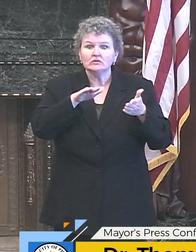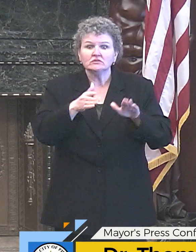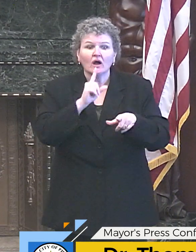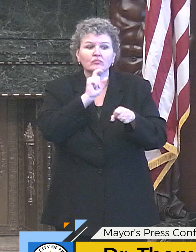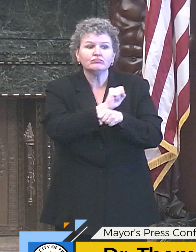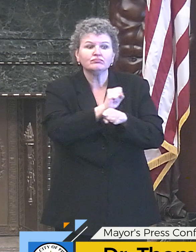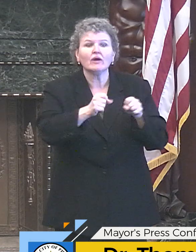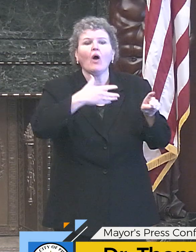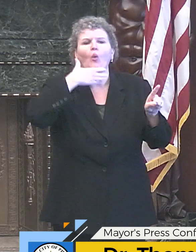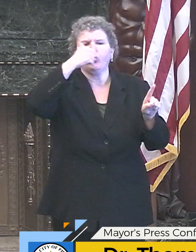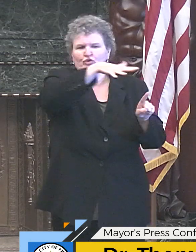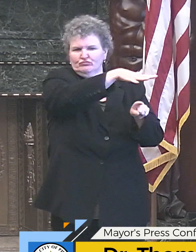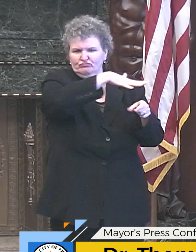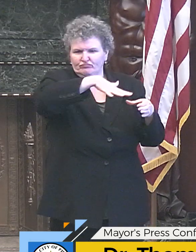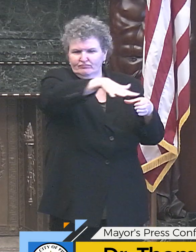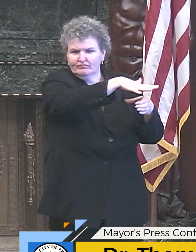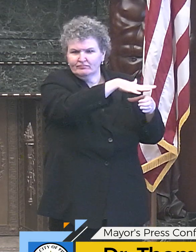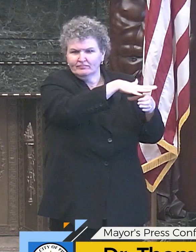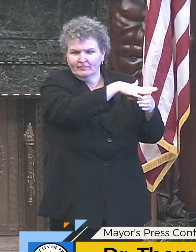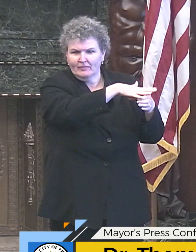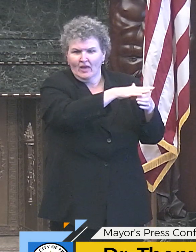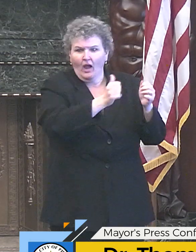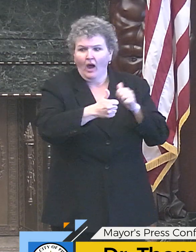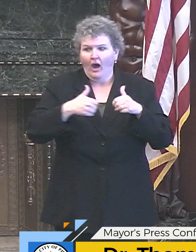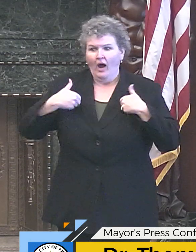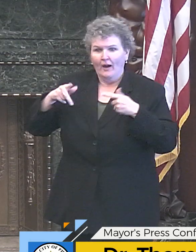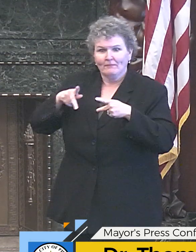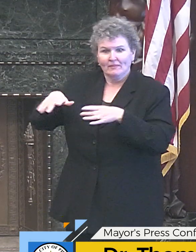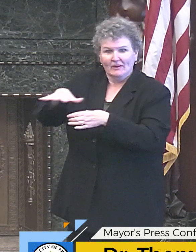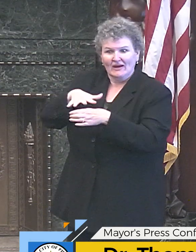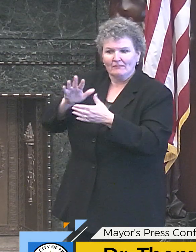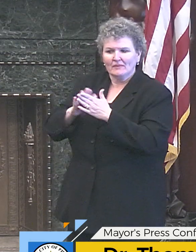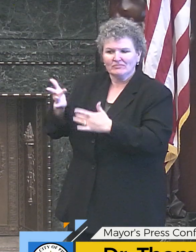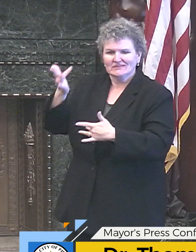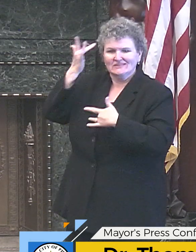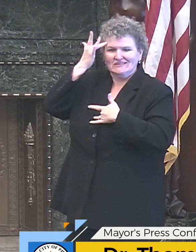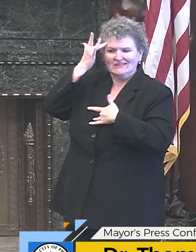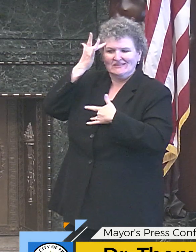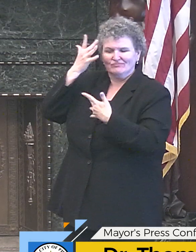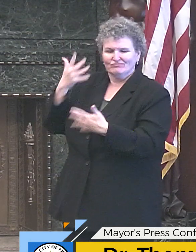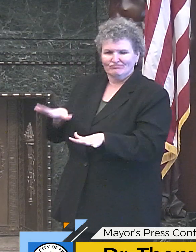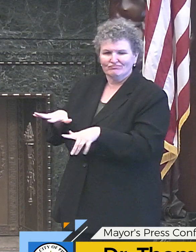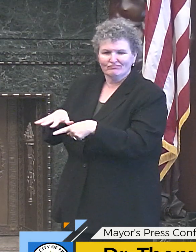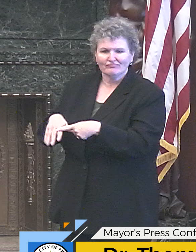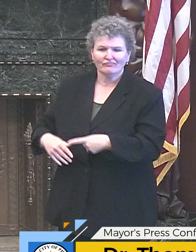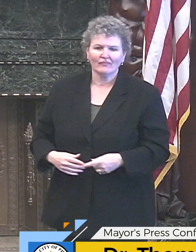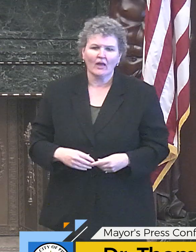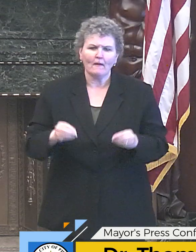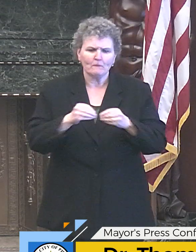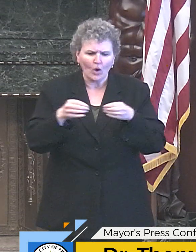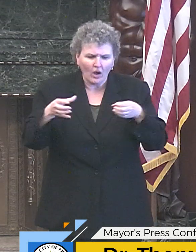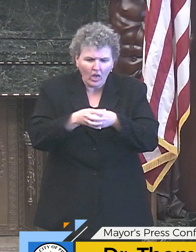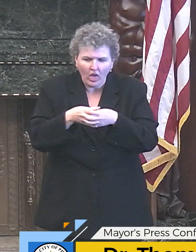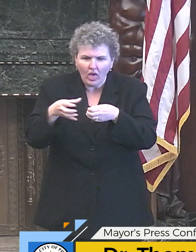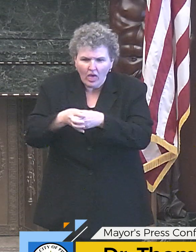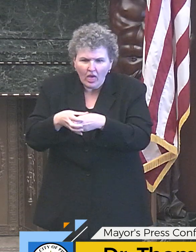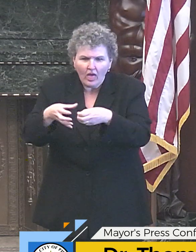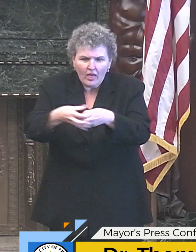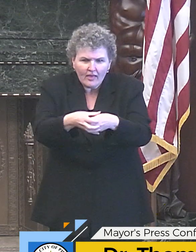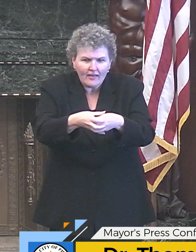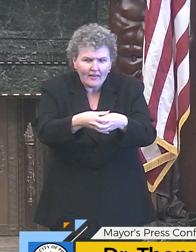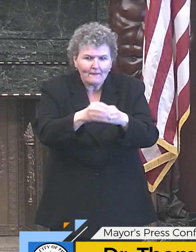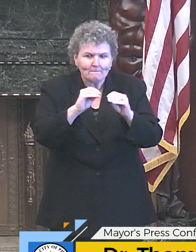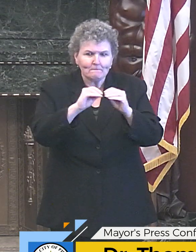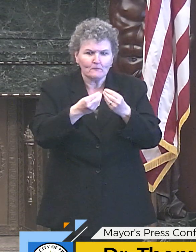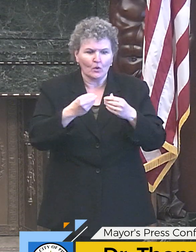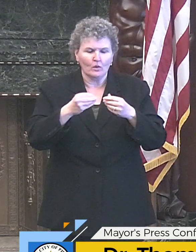affecting younger adults. We are seeing more clusters of this infection in group settings where